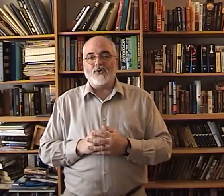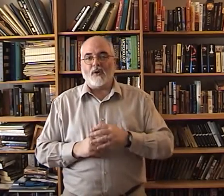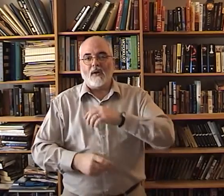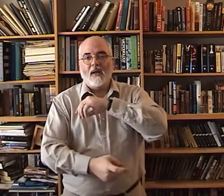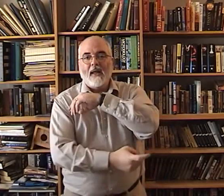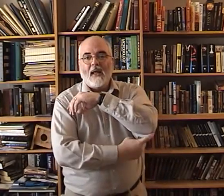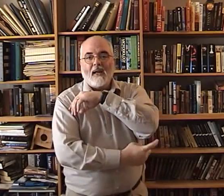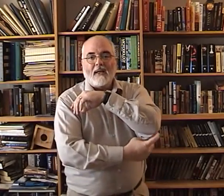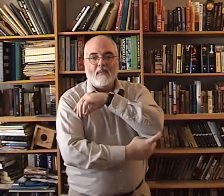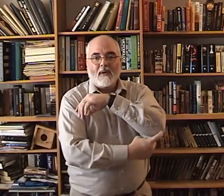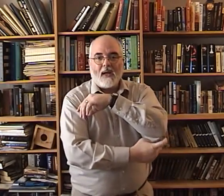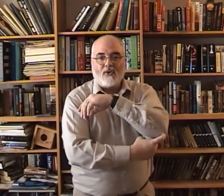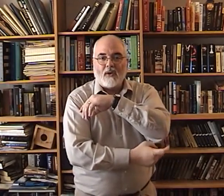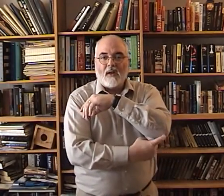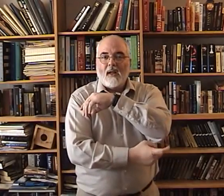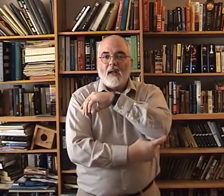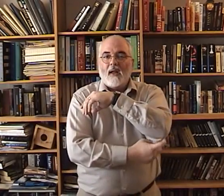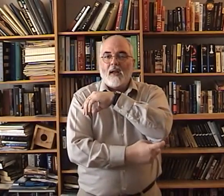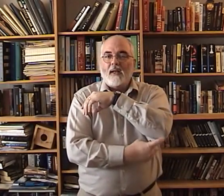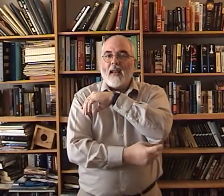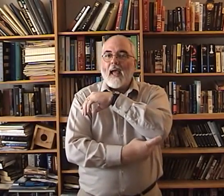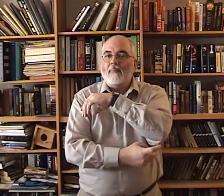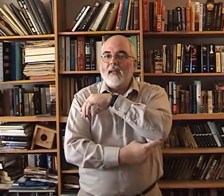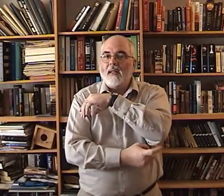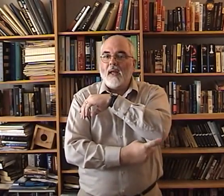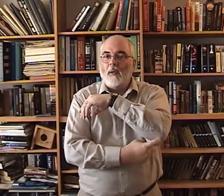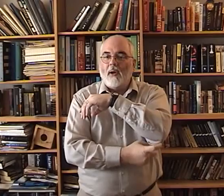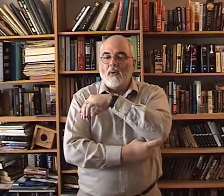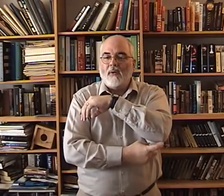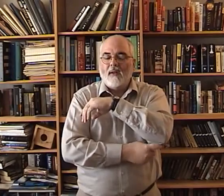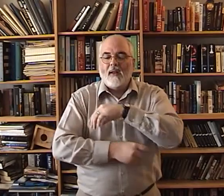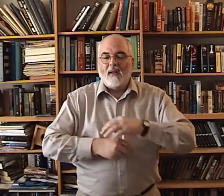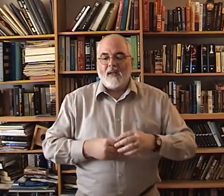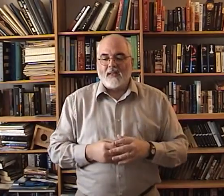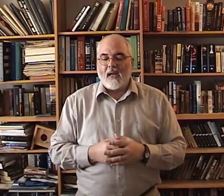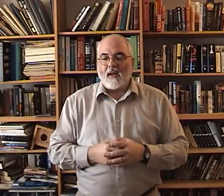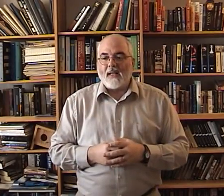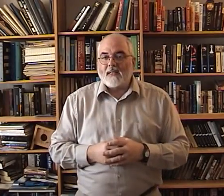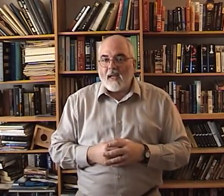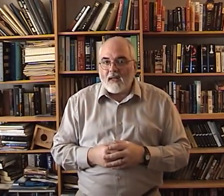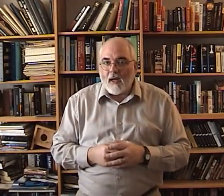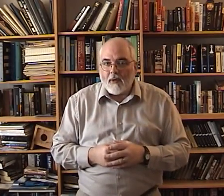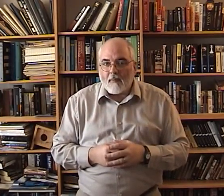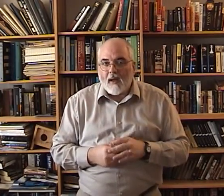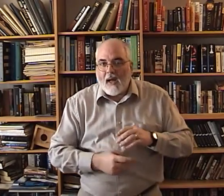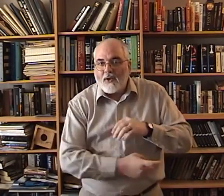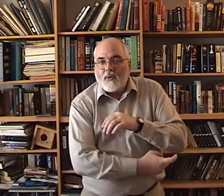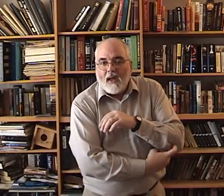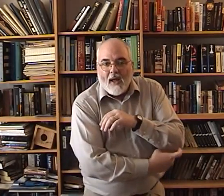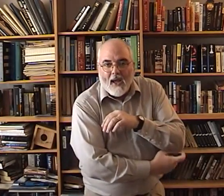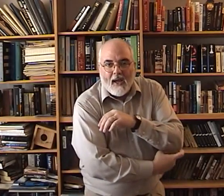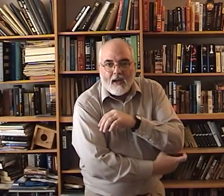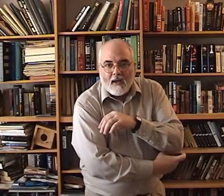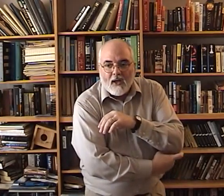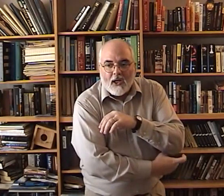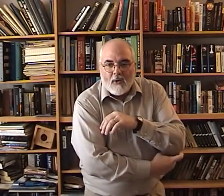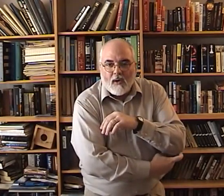temptation. Temptation. Tapping the elbow. It's kind of like Satan coming up behind you. Hey, you want to go